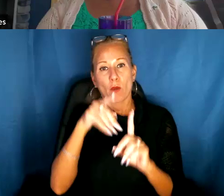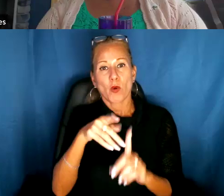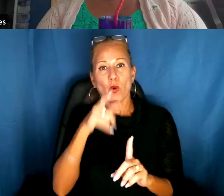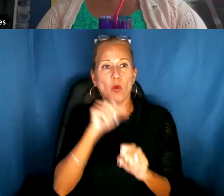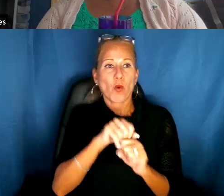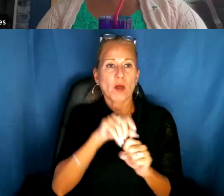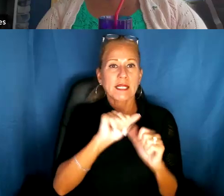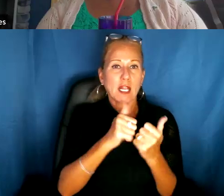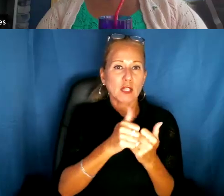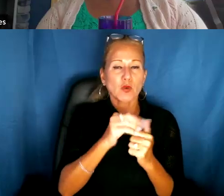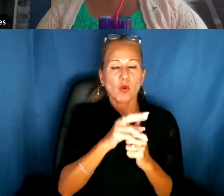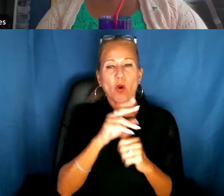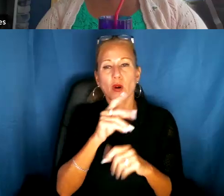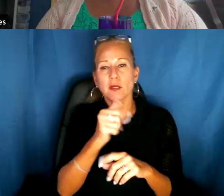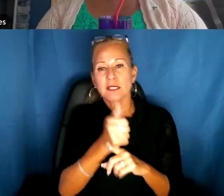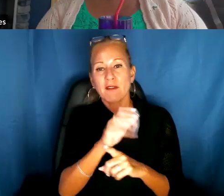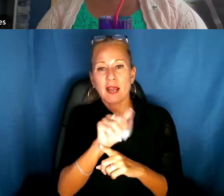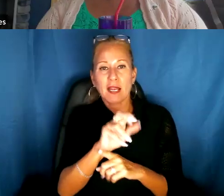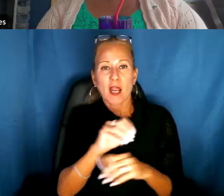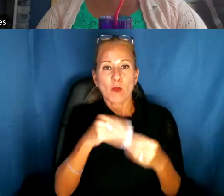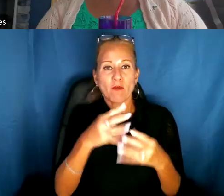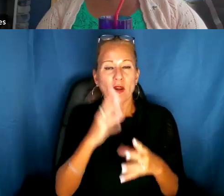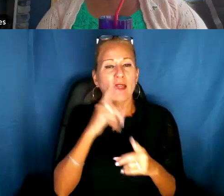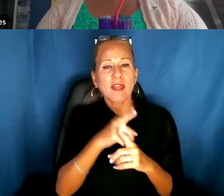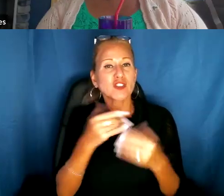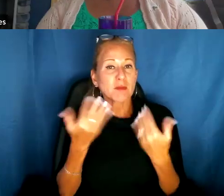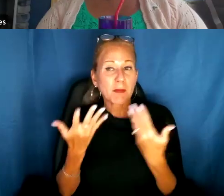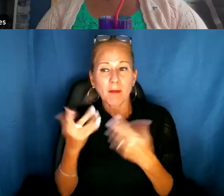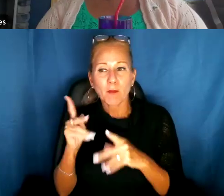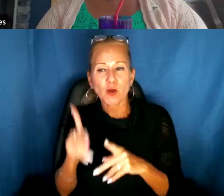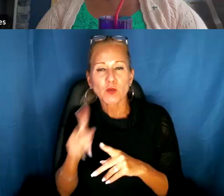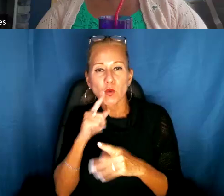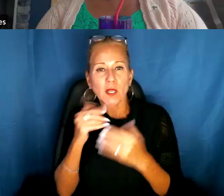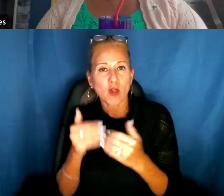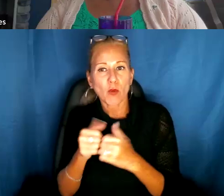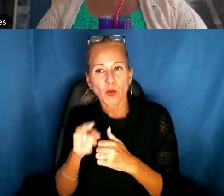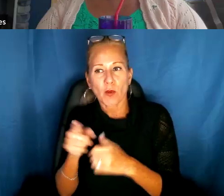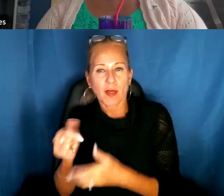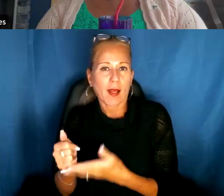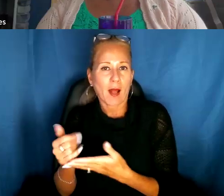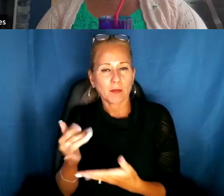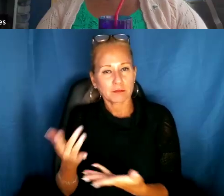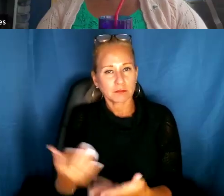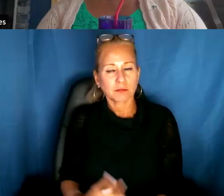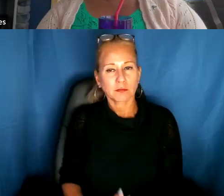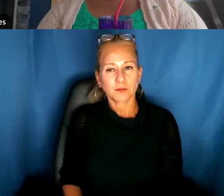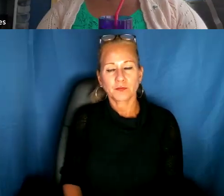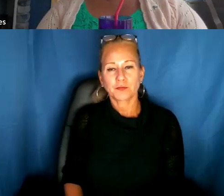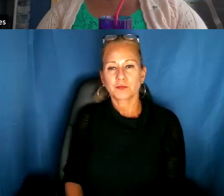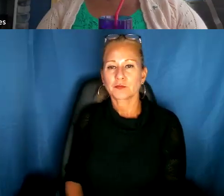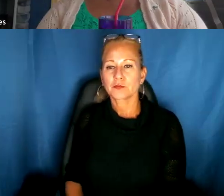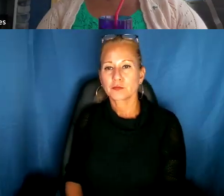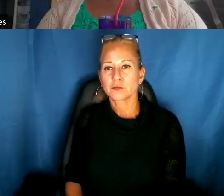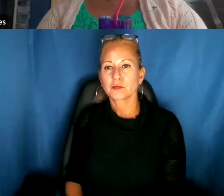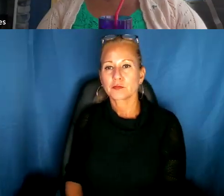in an agency or be a care provider. They just get along with you and you get along with them. and really leaning into